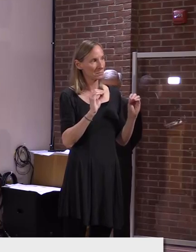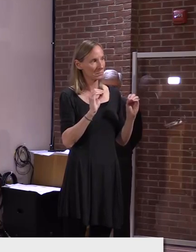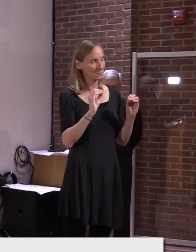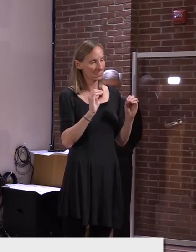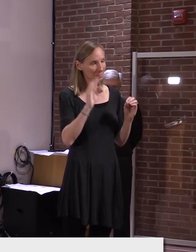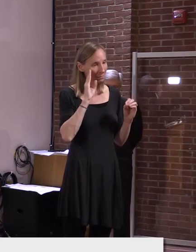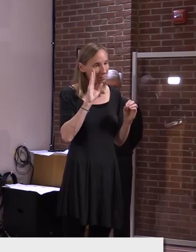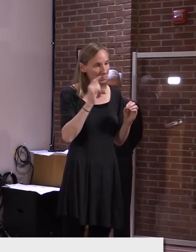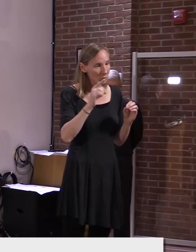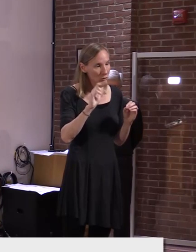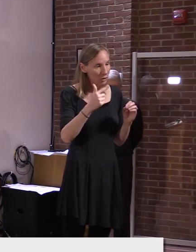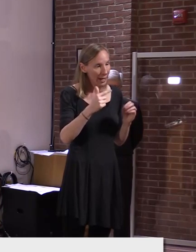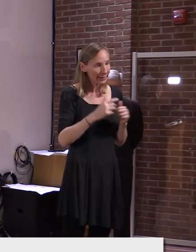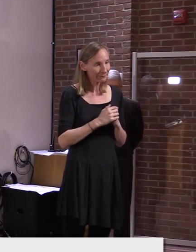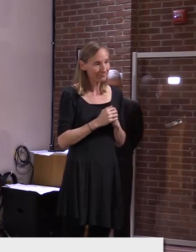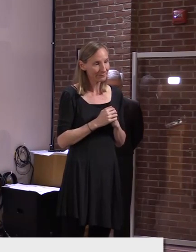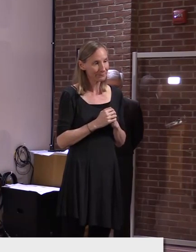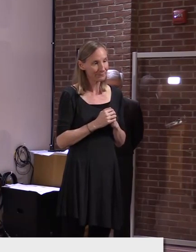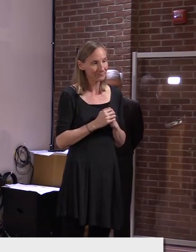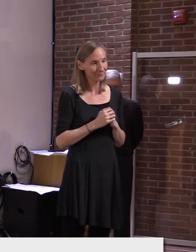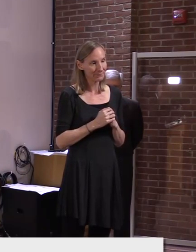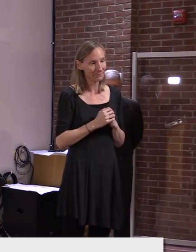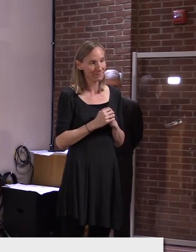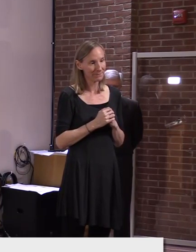You there, Greg?